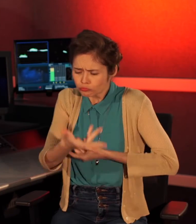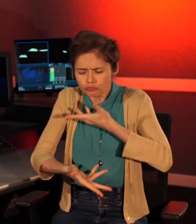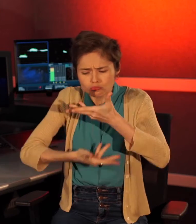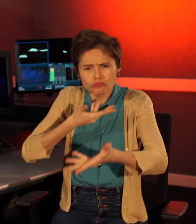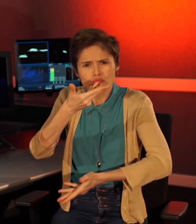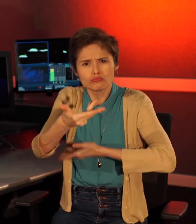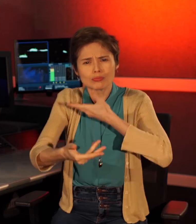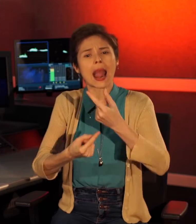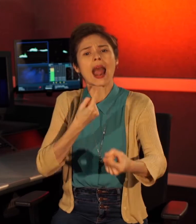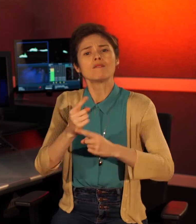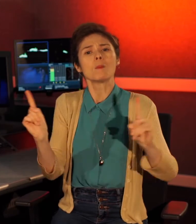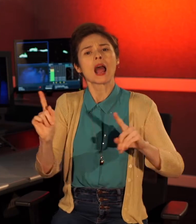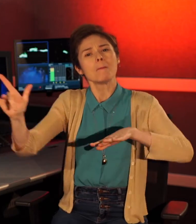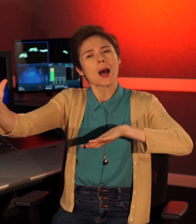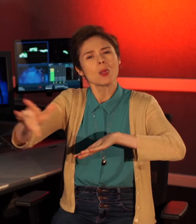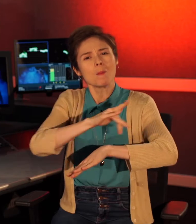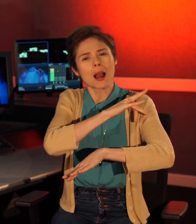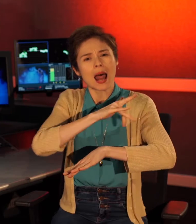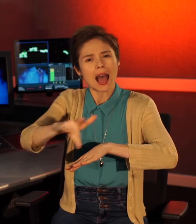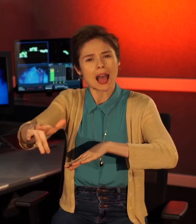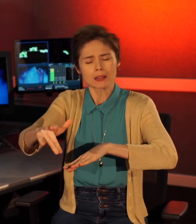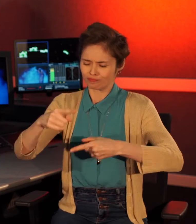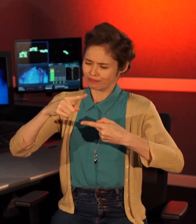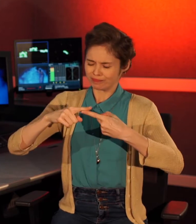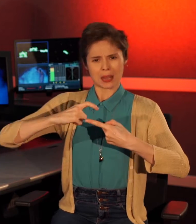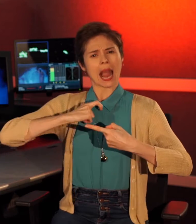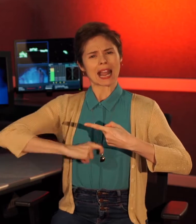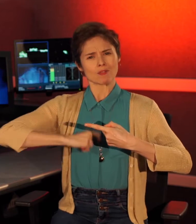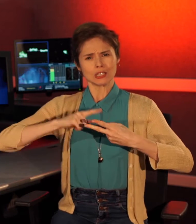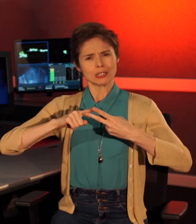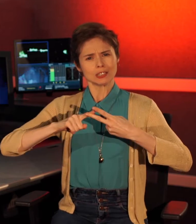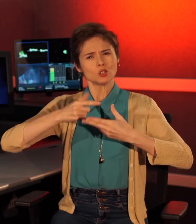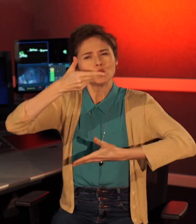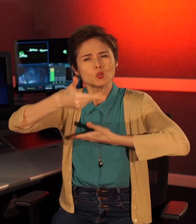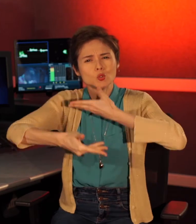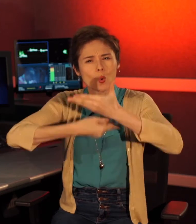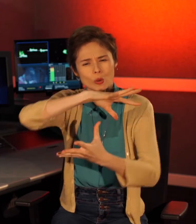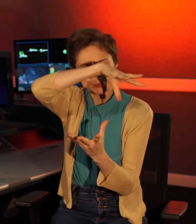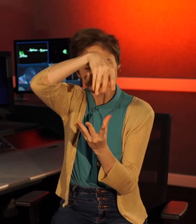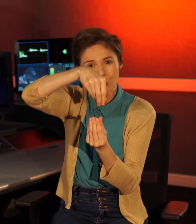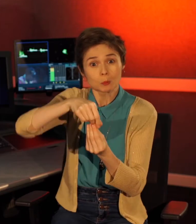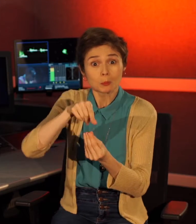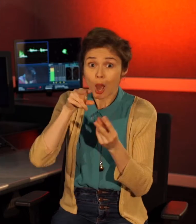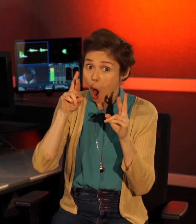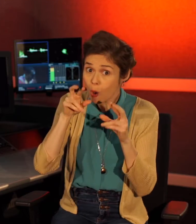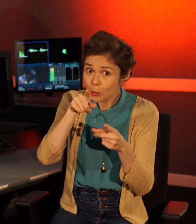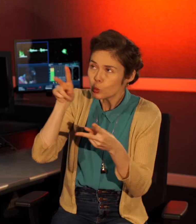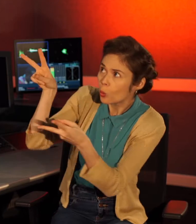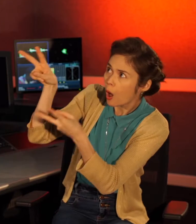I'm here now to provide some information which we hope will be of support when watching the play.